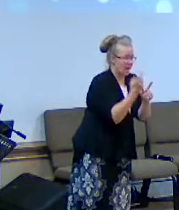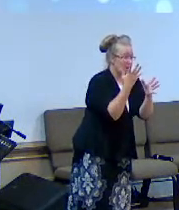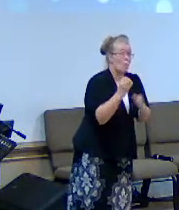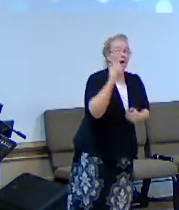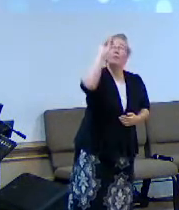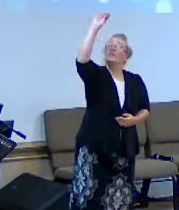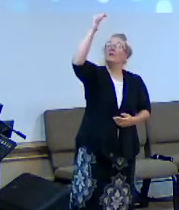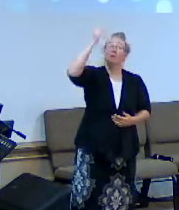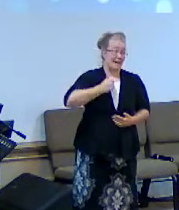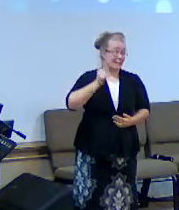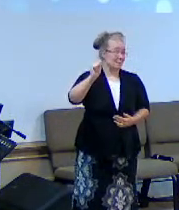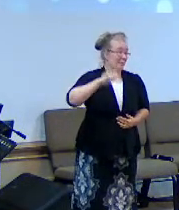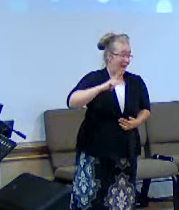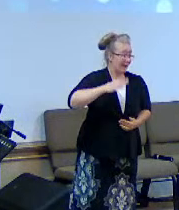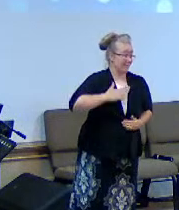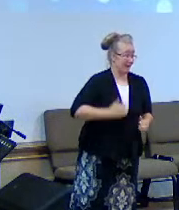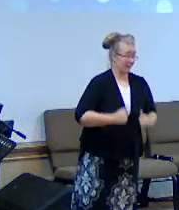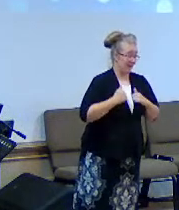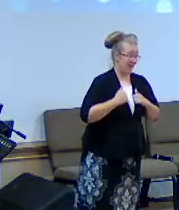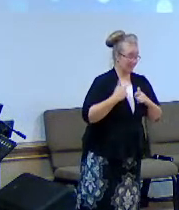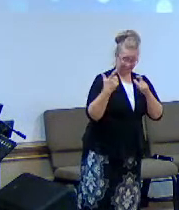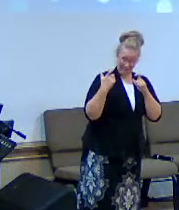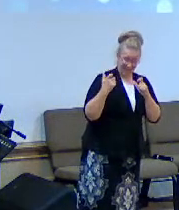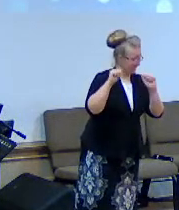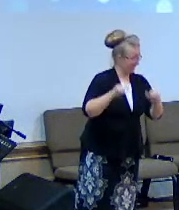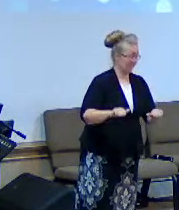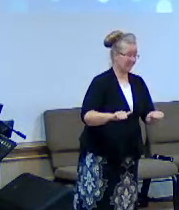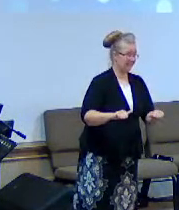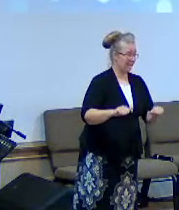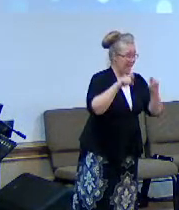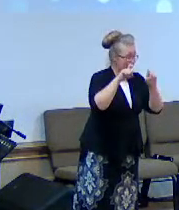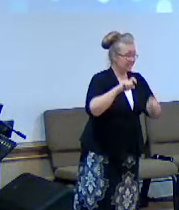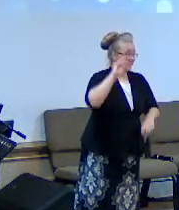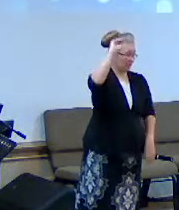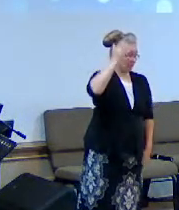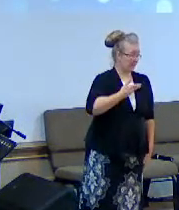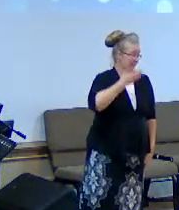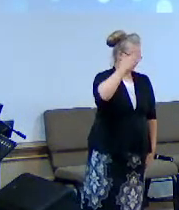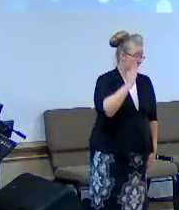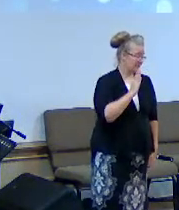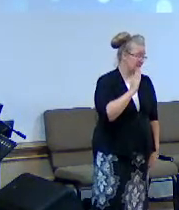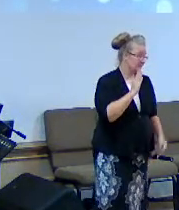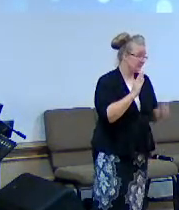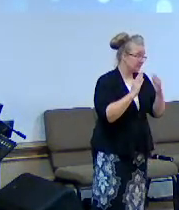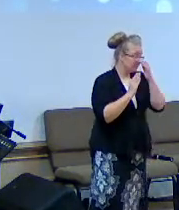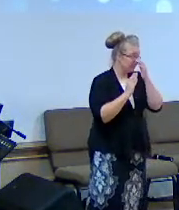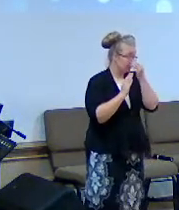grace back onto my life as quick as possible.